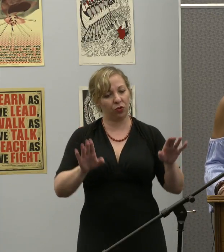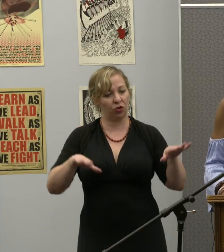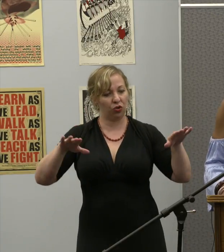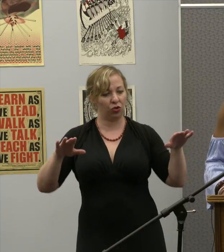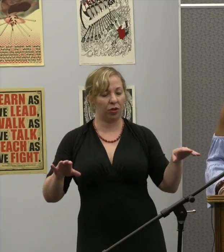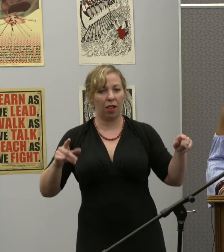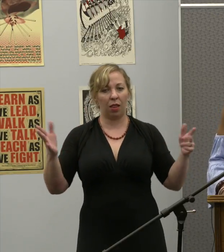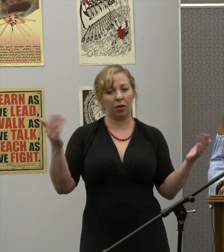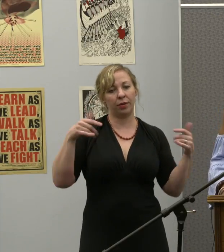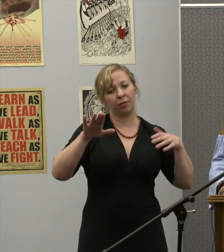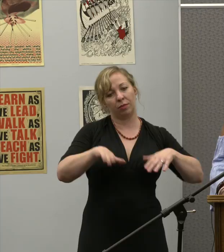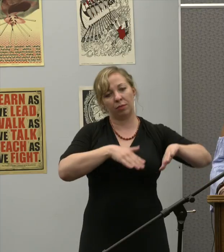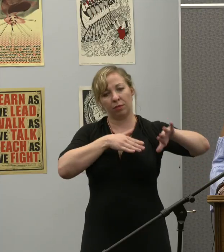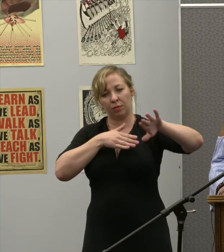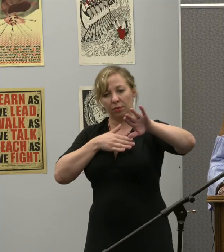wade in the